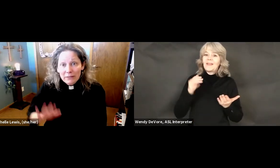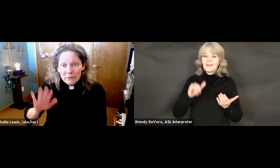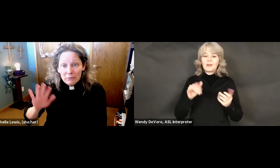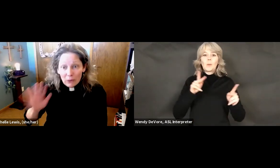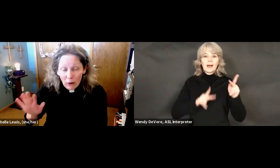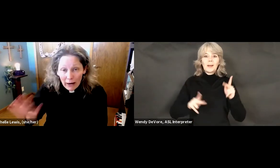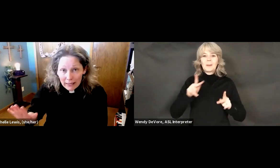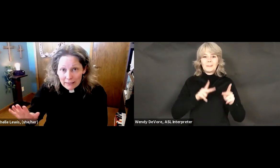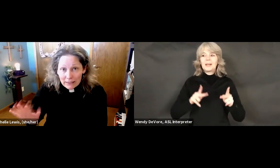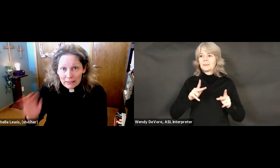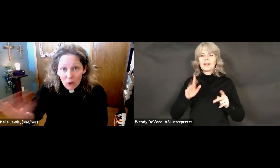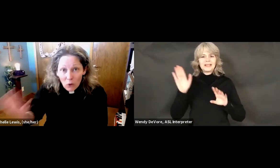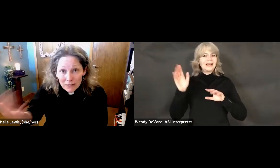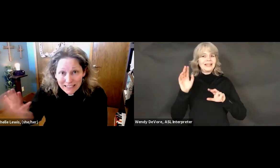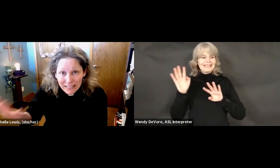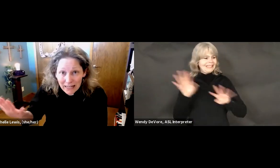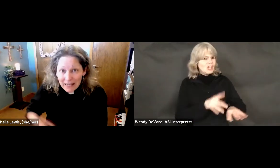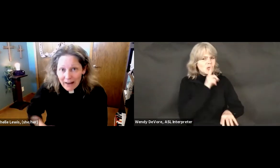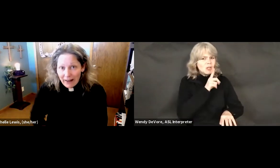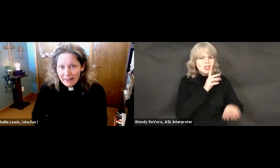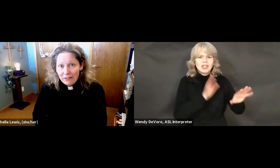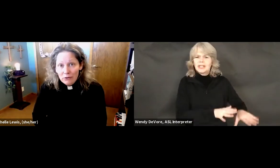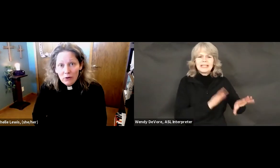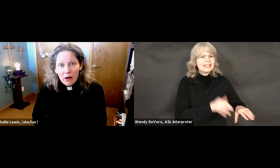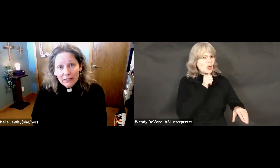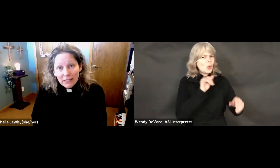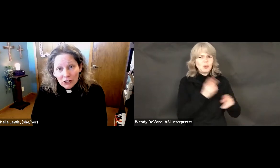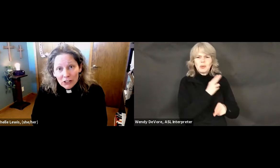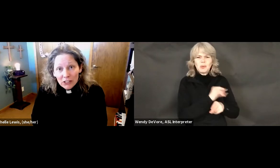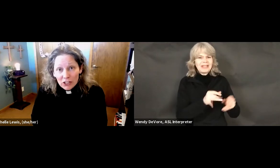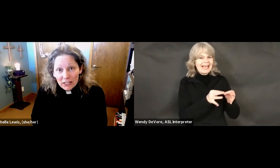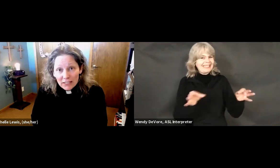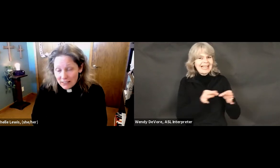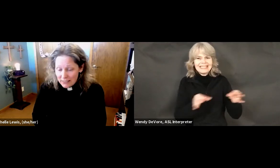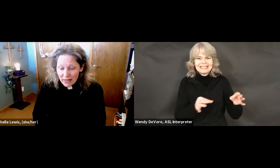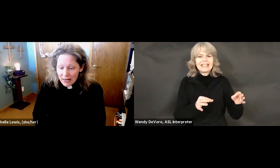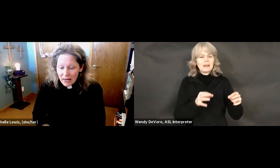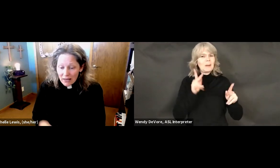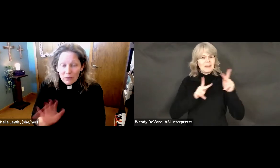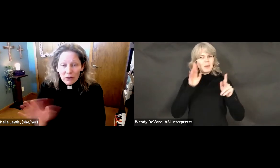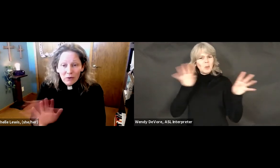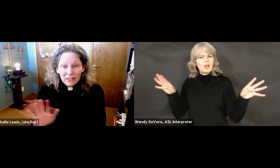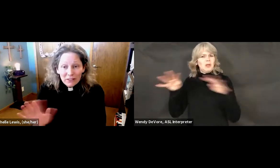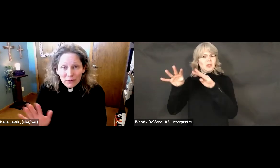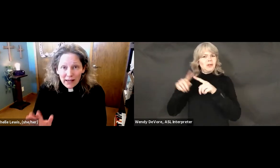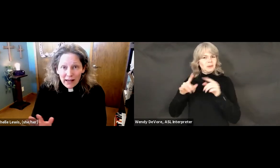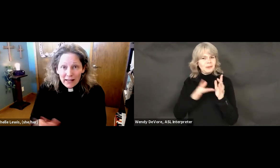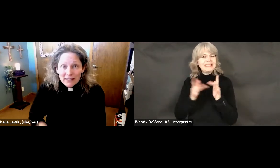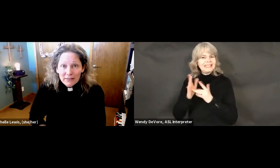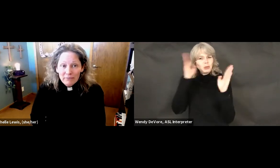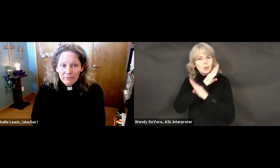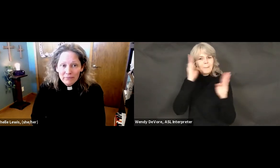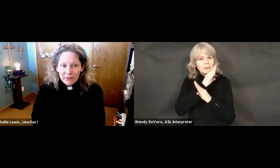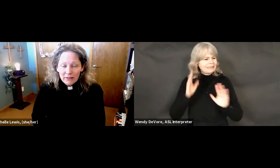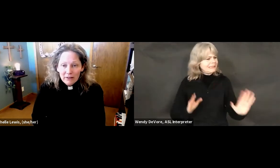tells him to be quiet. Don't say that. You're drawing attention to Jesus. And we don't want to do that.